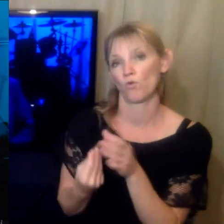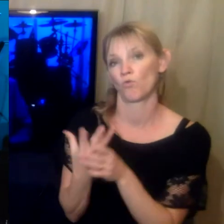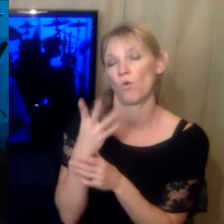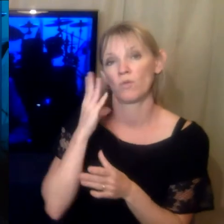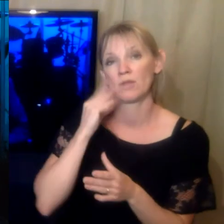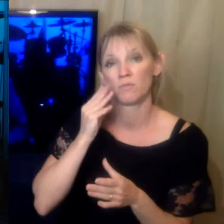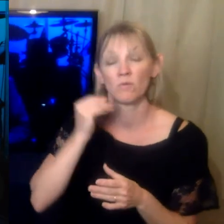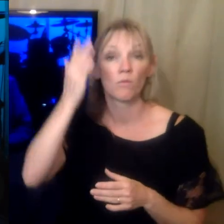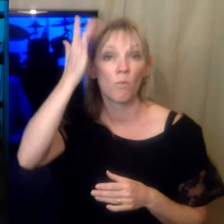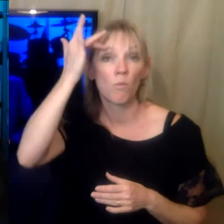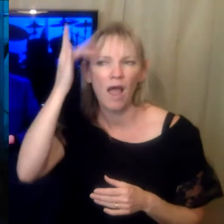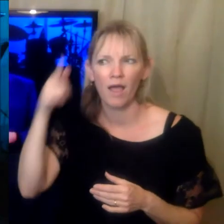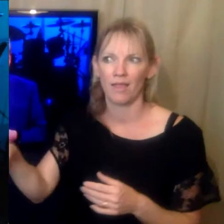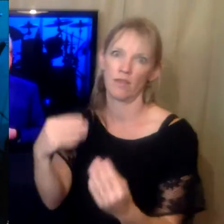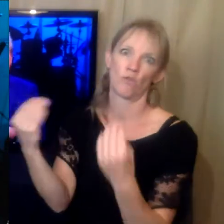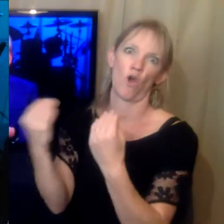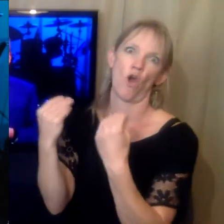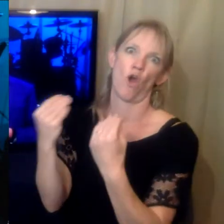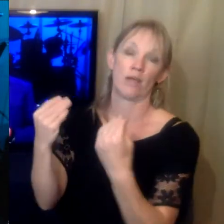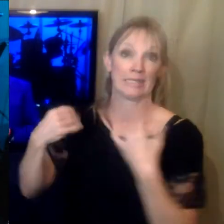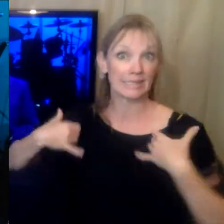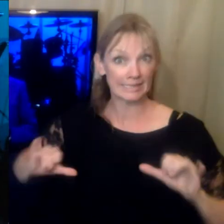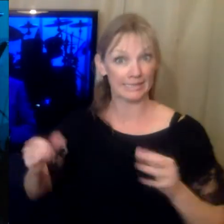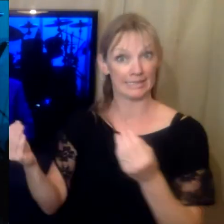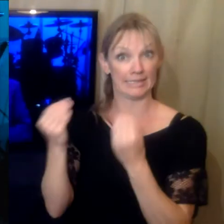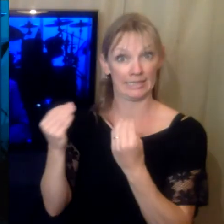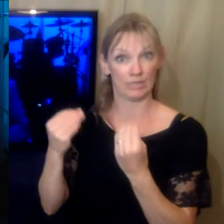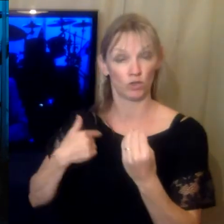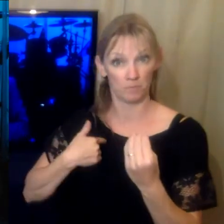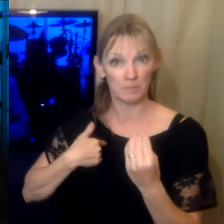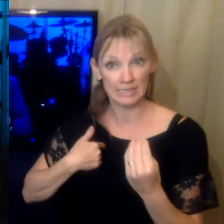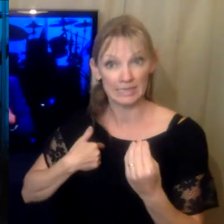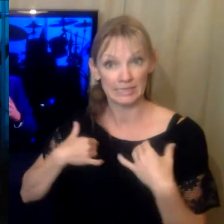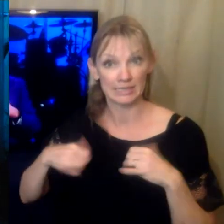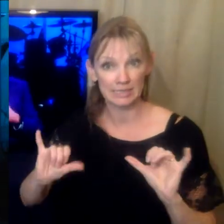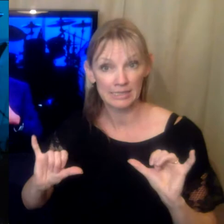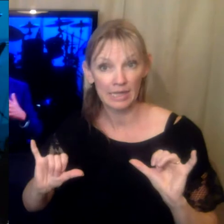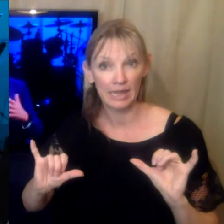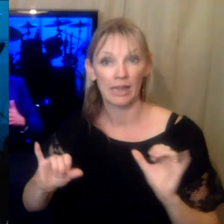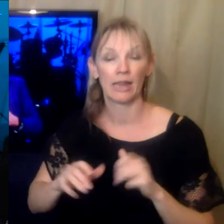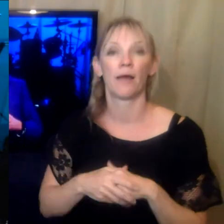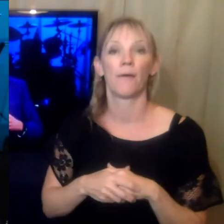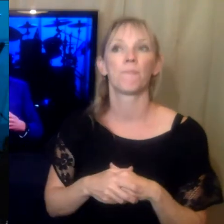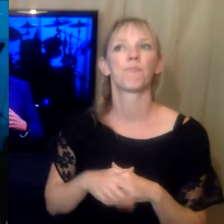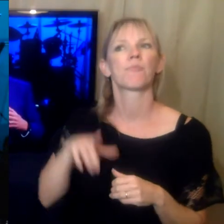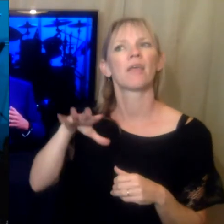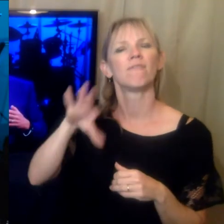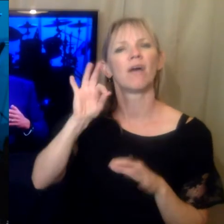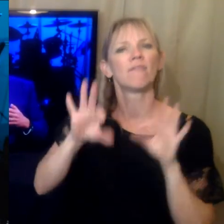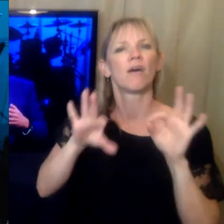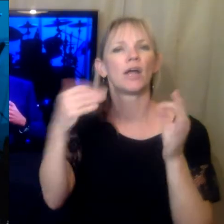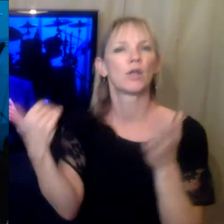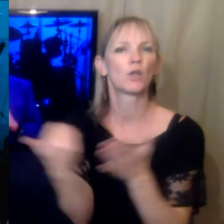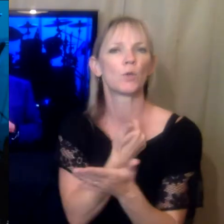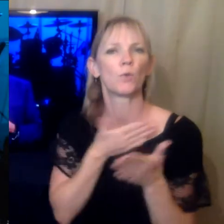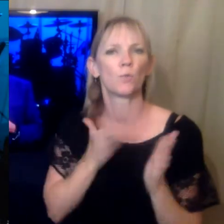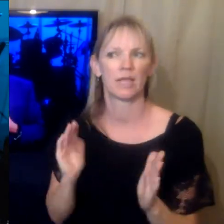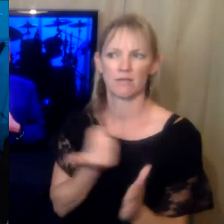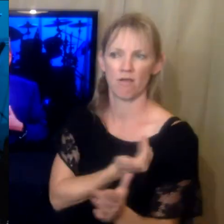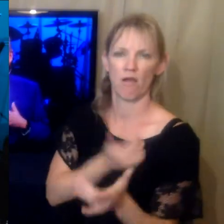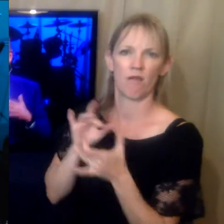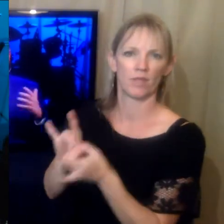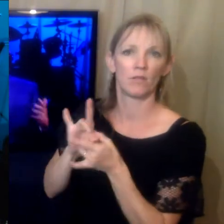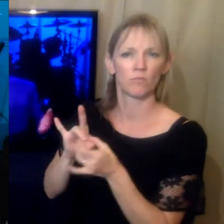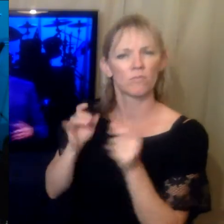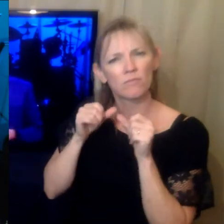taught me so much, and they still do. And I find new ways in those relationships to continue to heal,